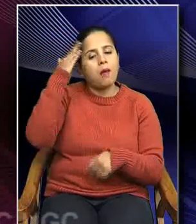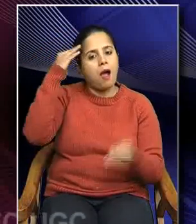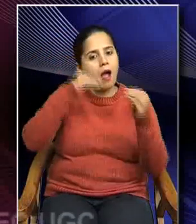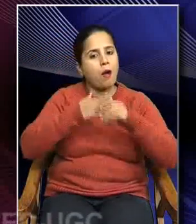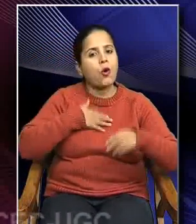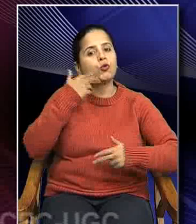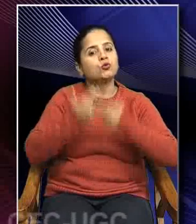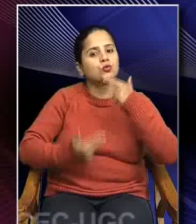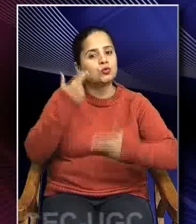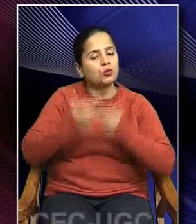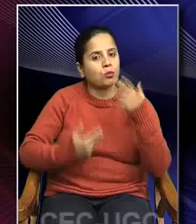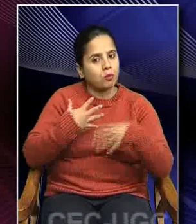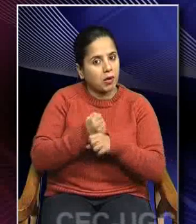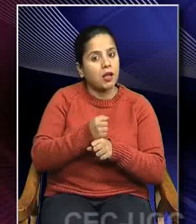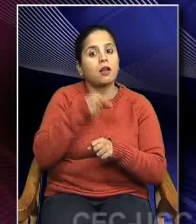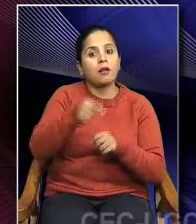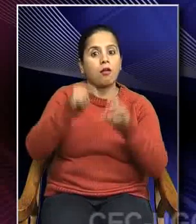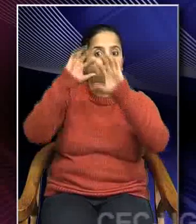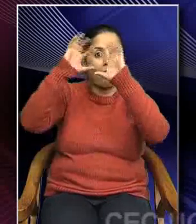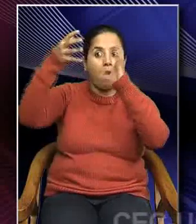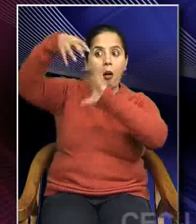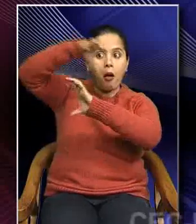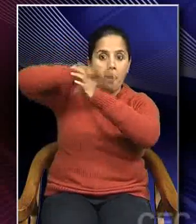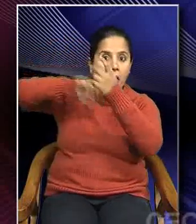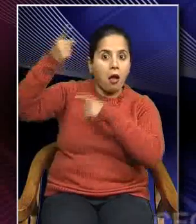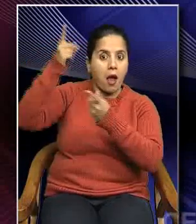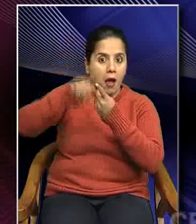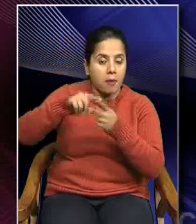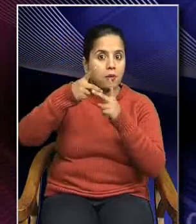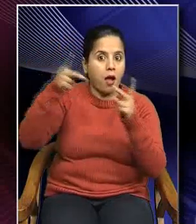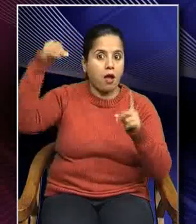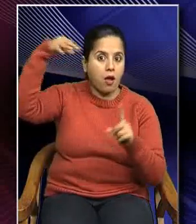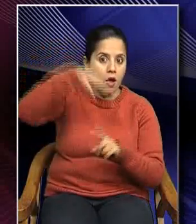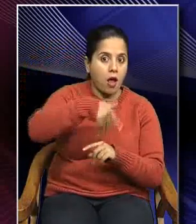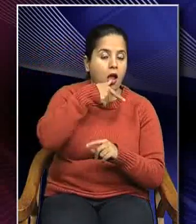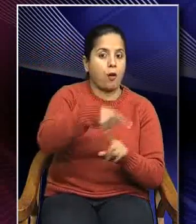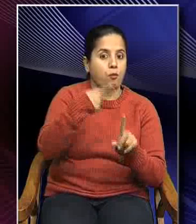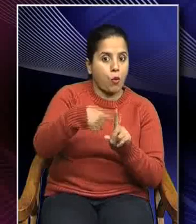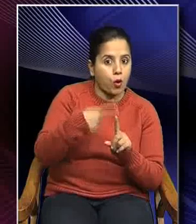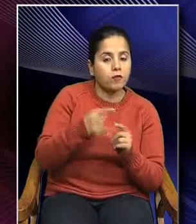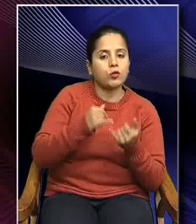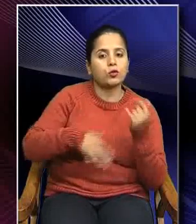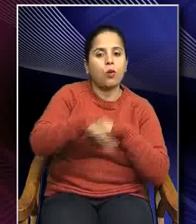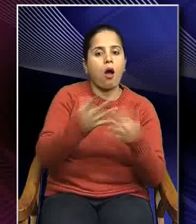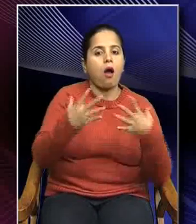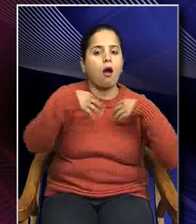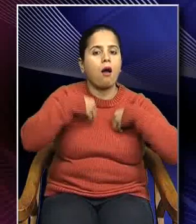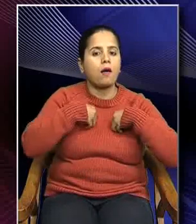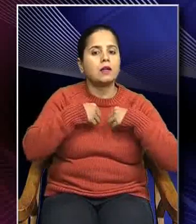reference to a cosmology that is rooted in these societies in different